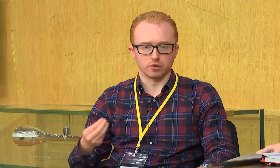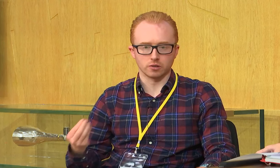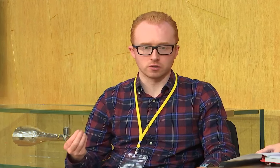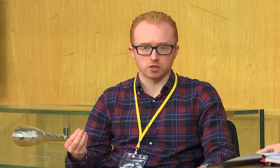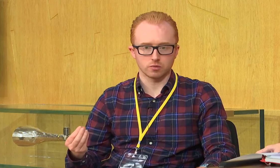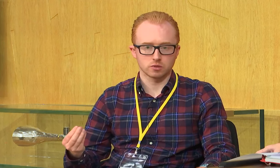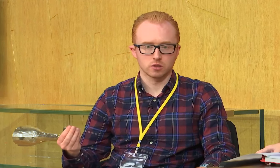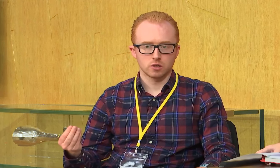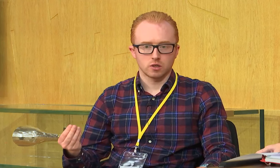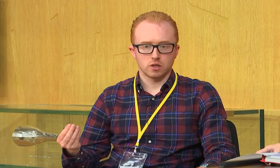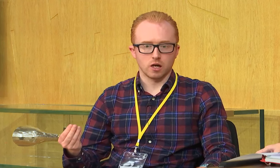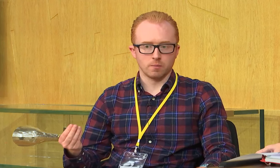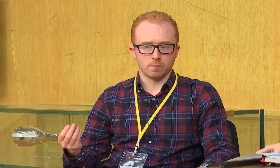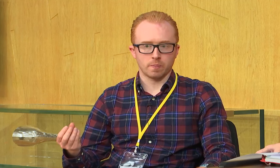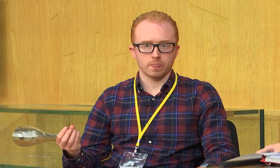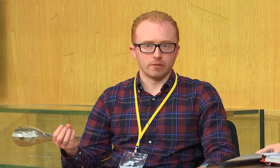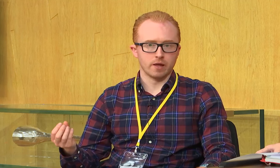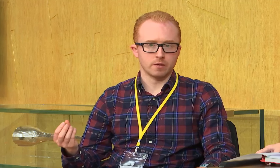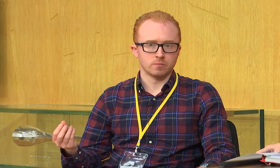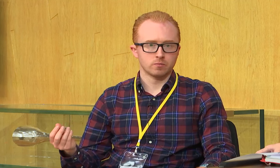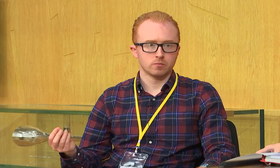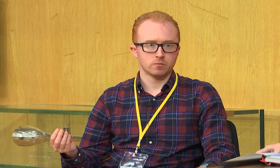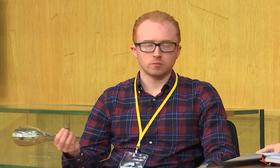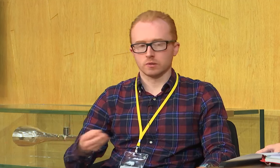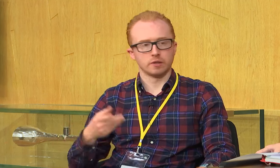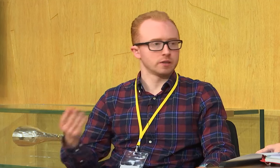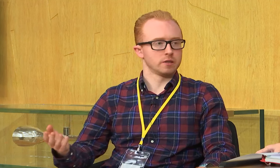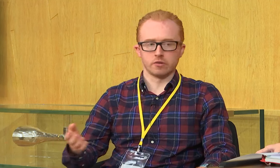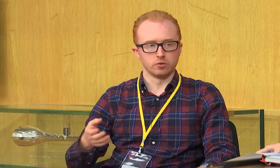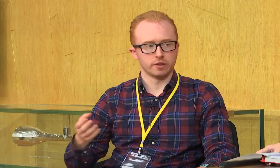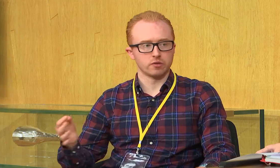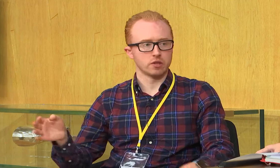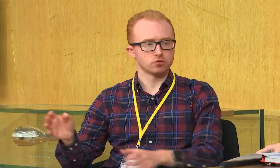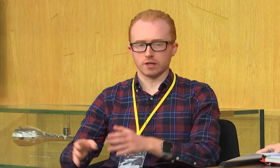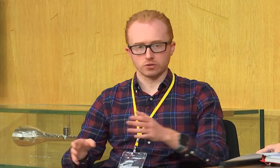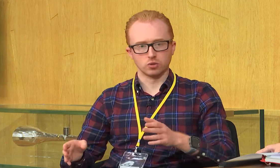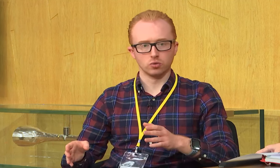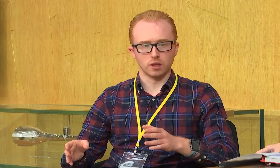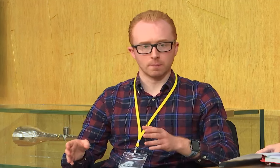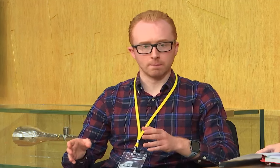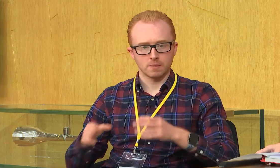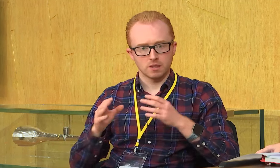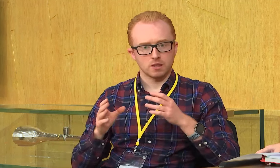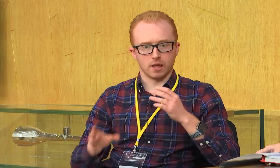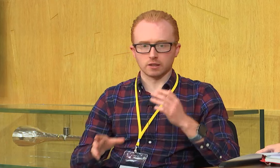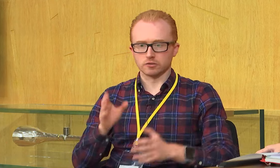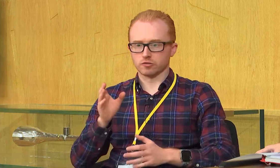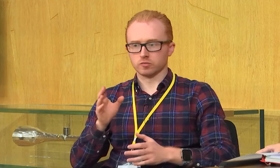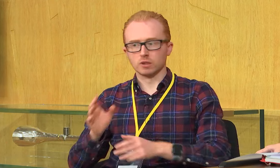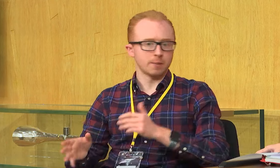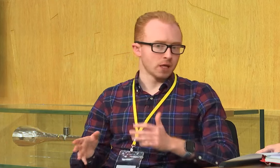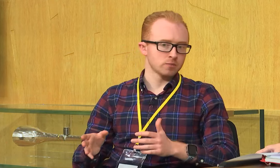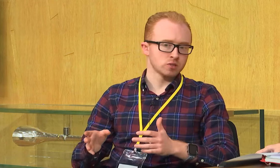because they're not disabled. And then the whole thing, they try to use the whole angle